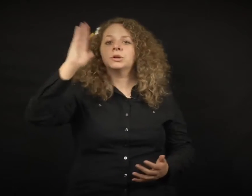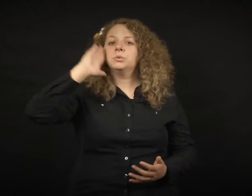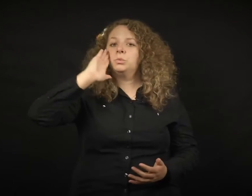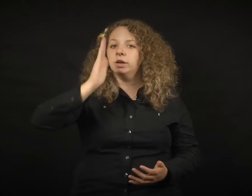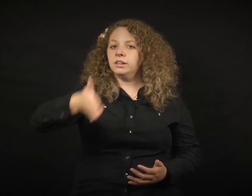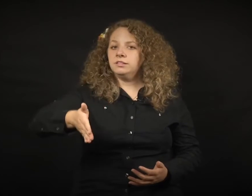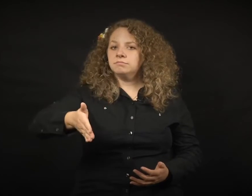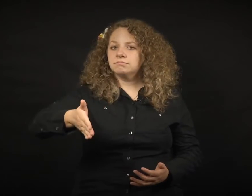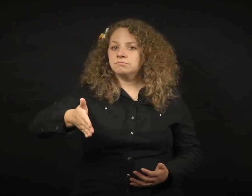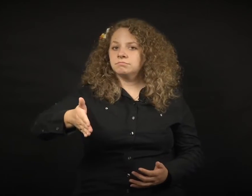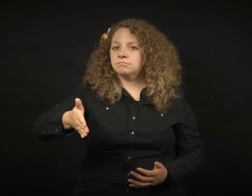Will.